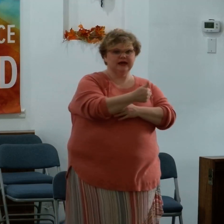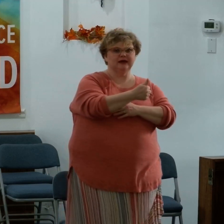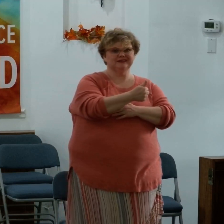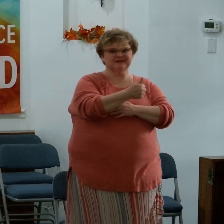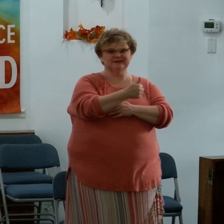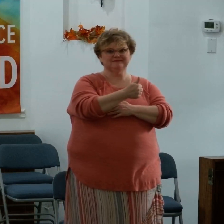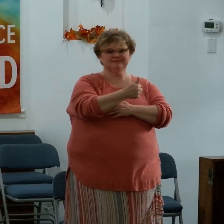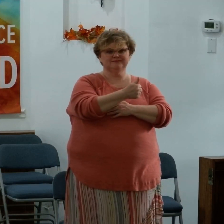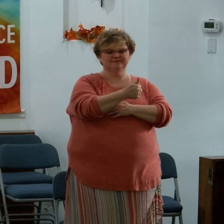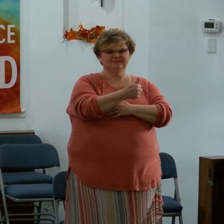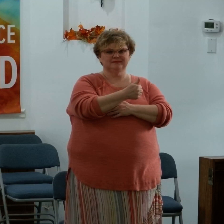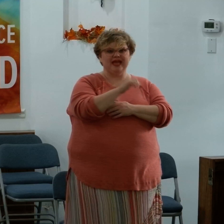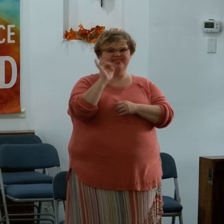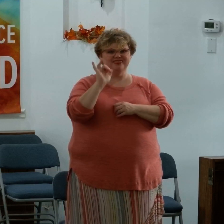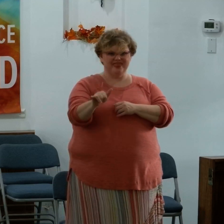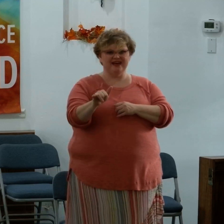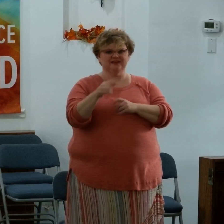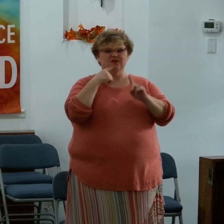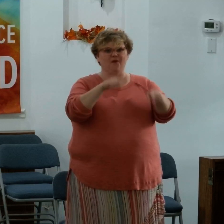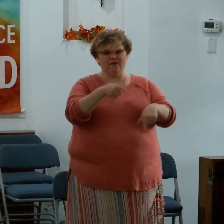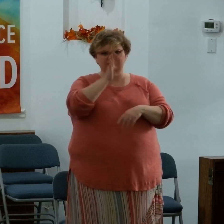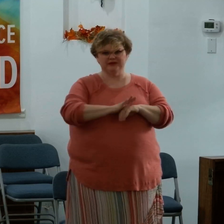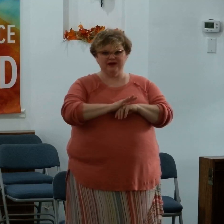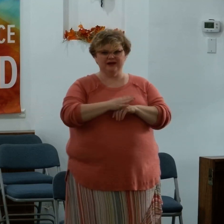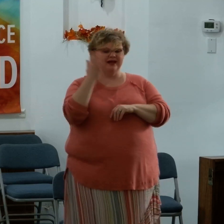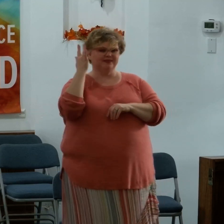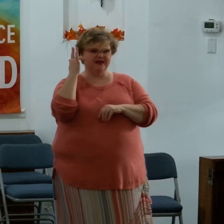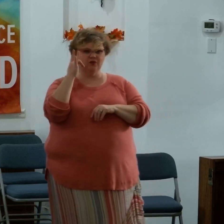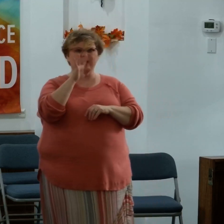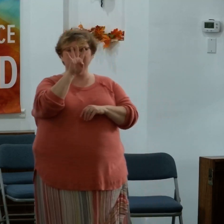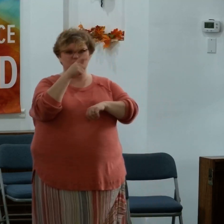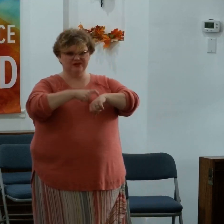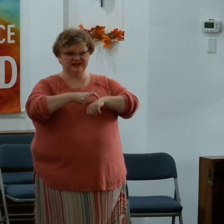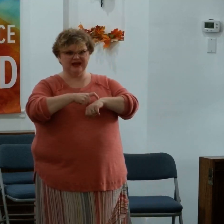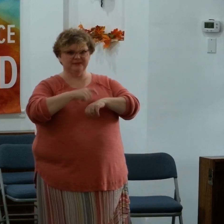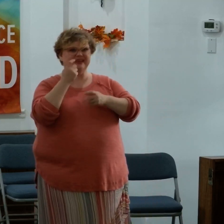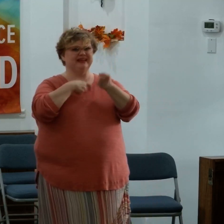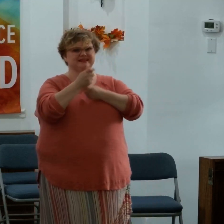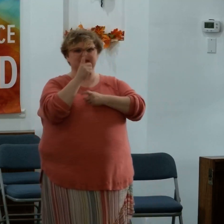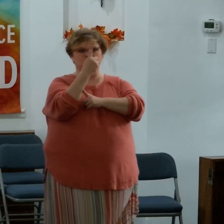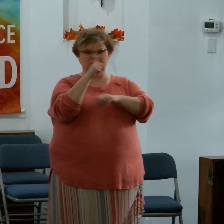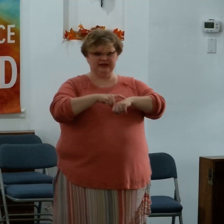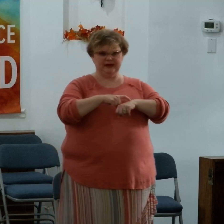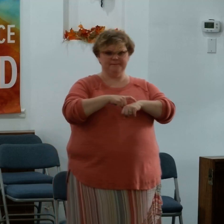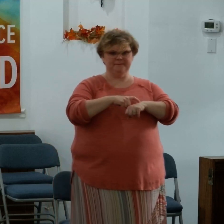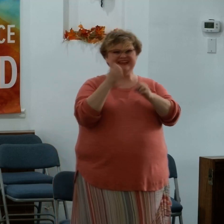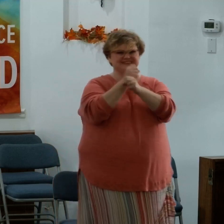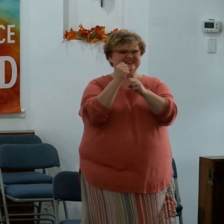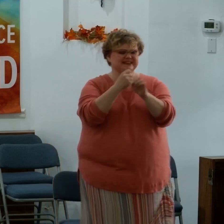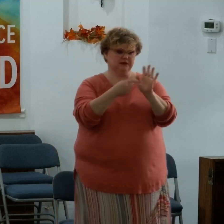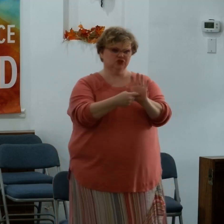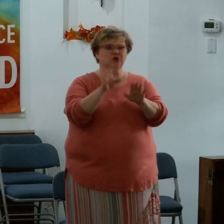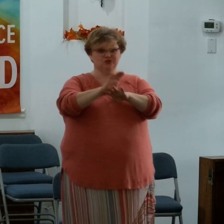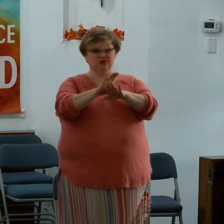God. That's why you're getting it four times a year instead of one time a year, because statistics show that the churches